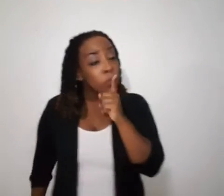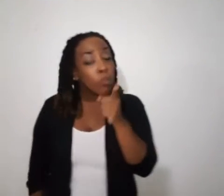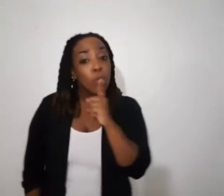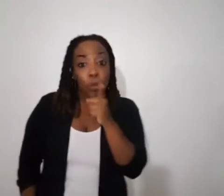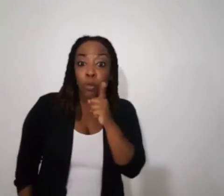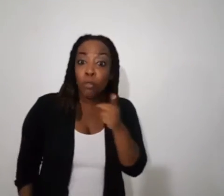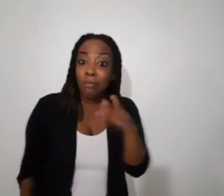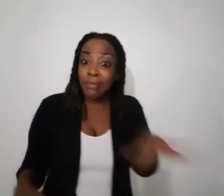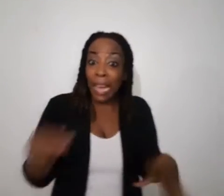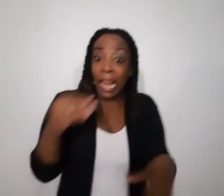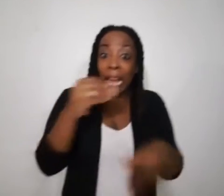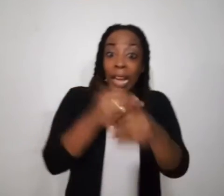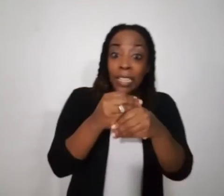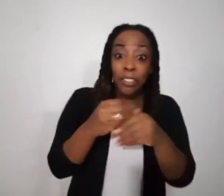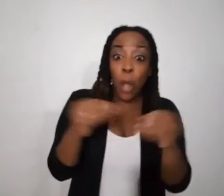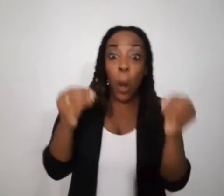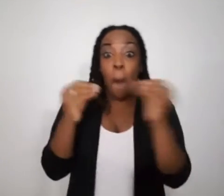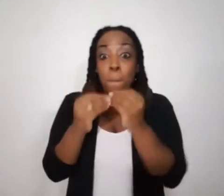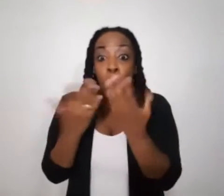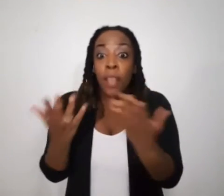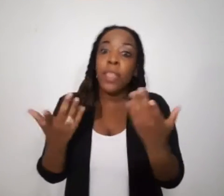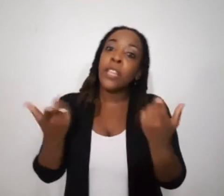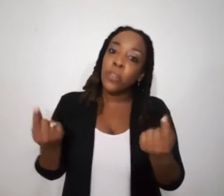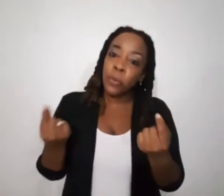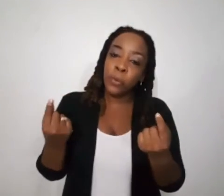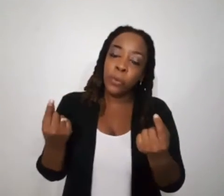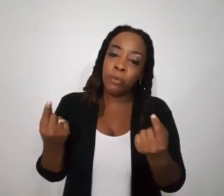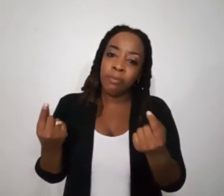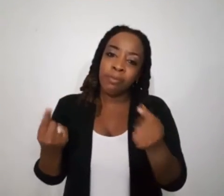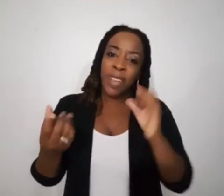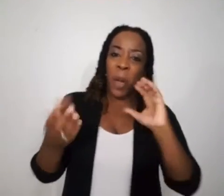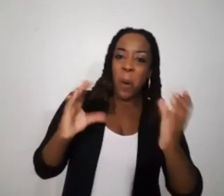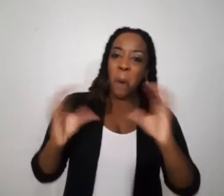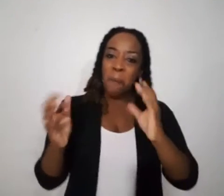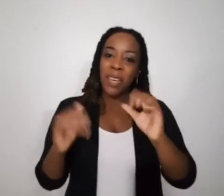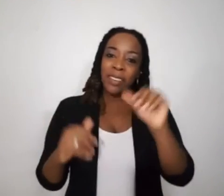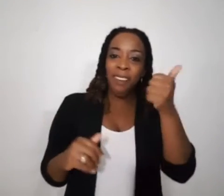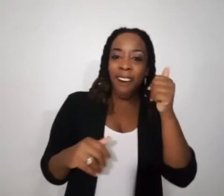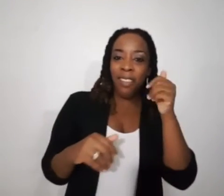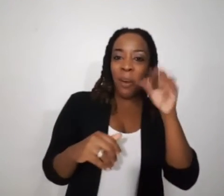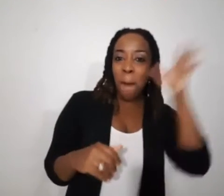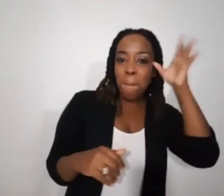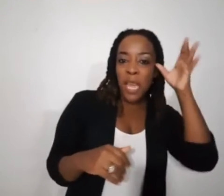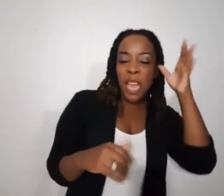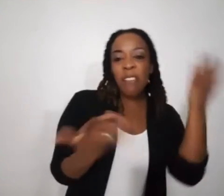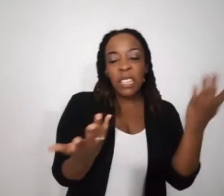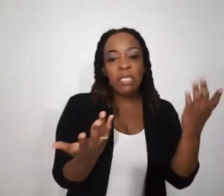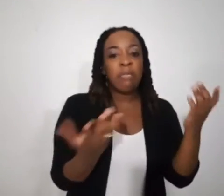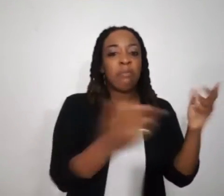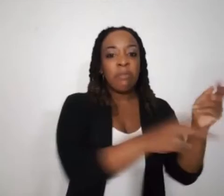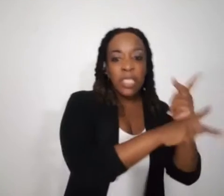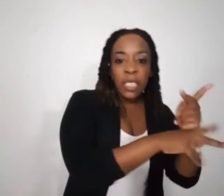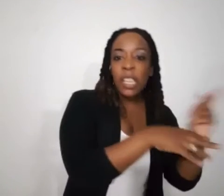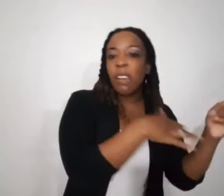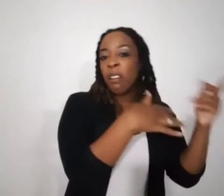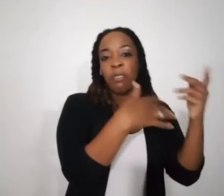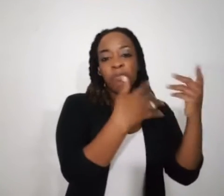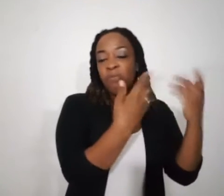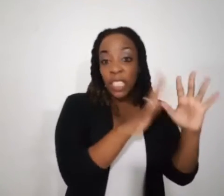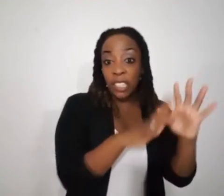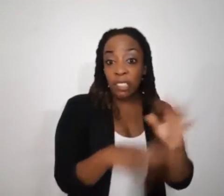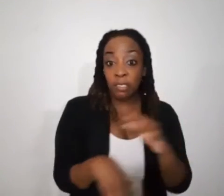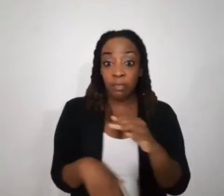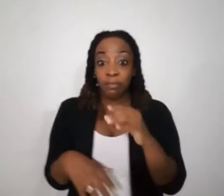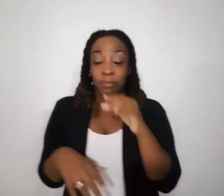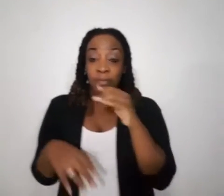that some other parents might not have to do. There may be extra care. You have medication to administer. There are lots of other